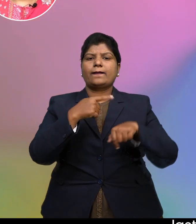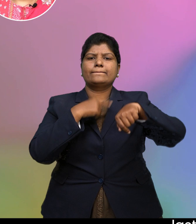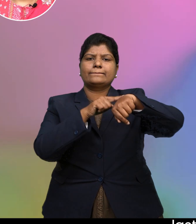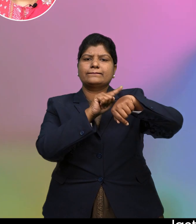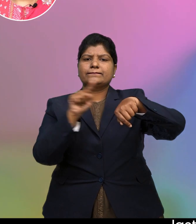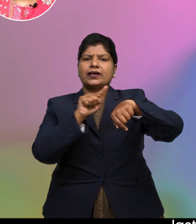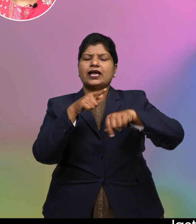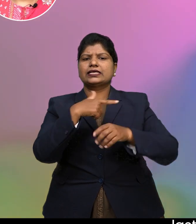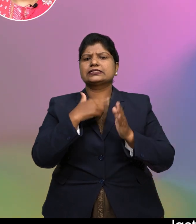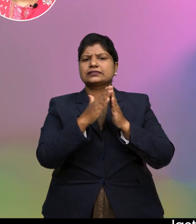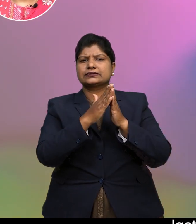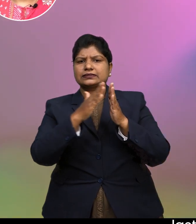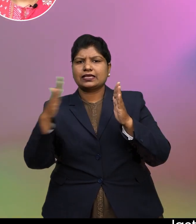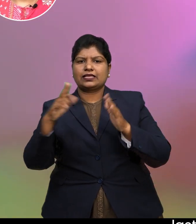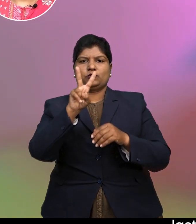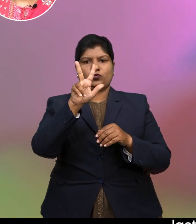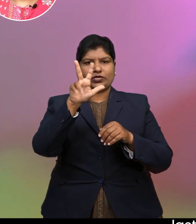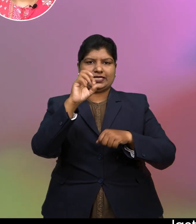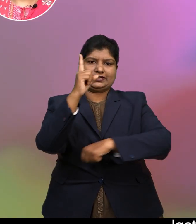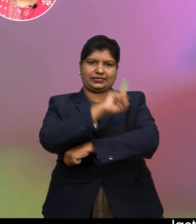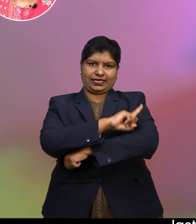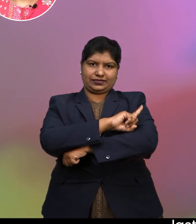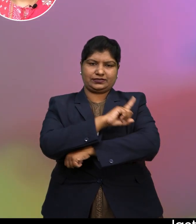lasts for about 280 days.